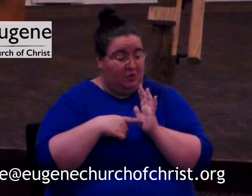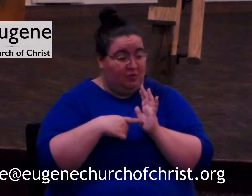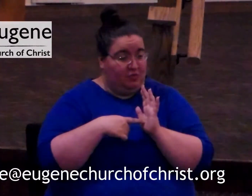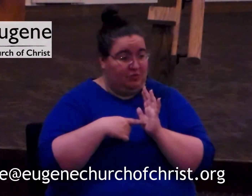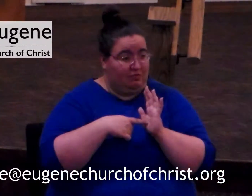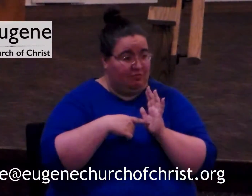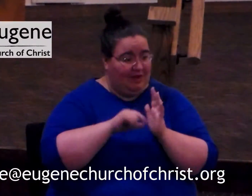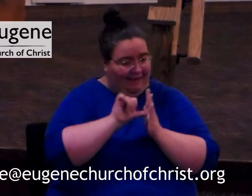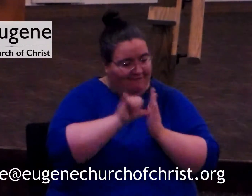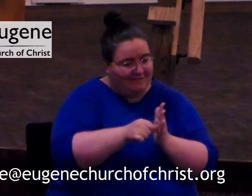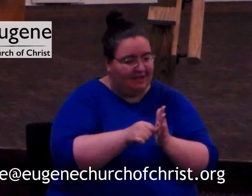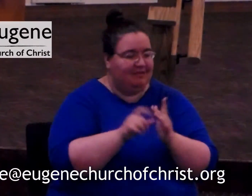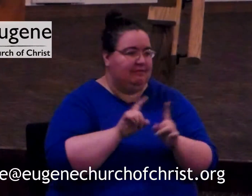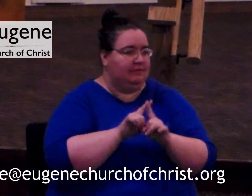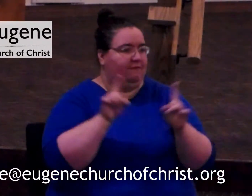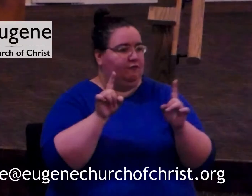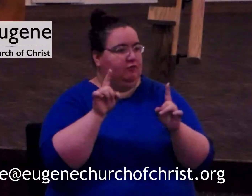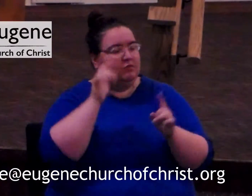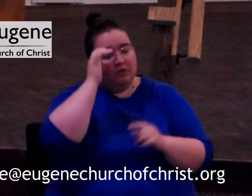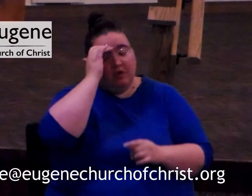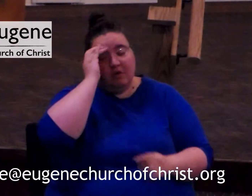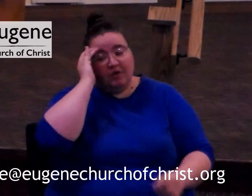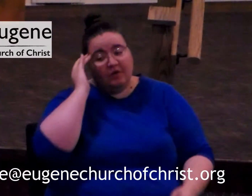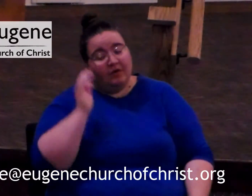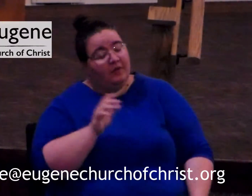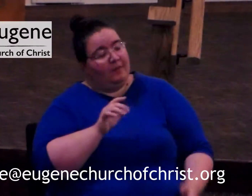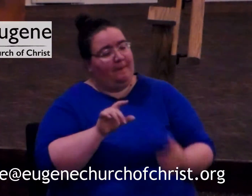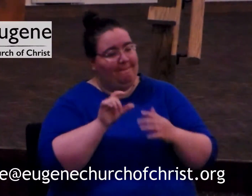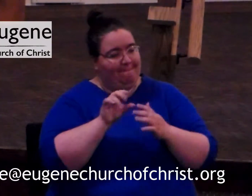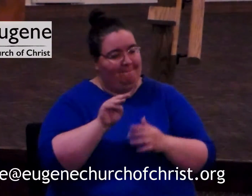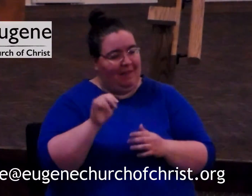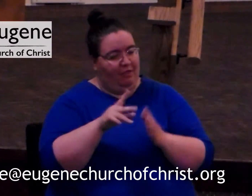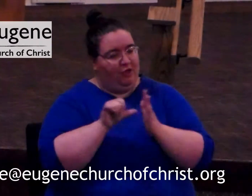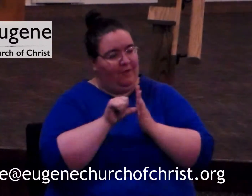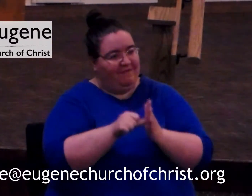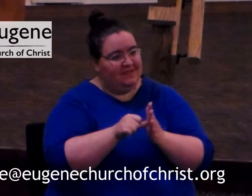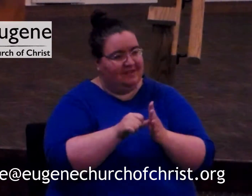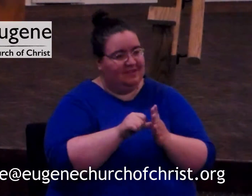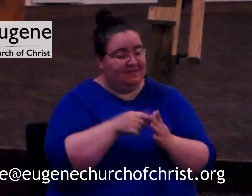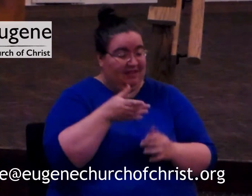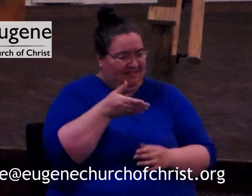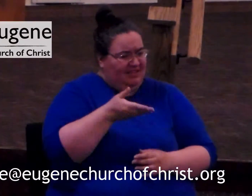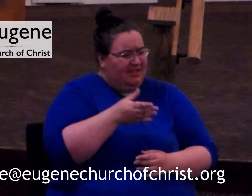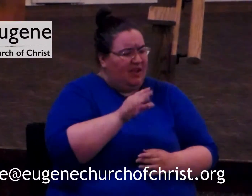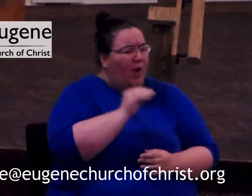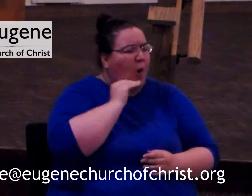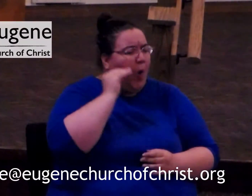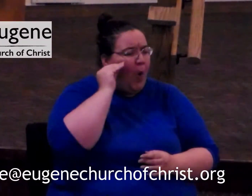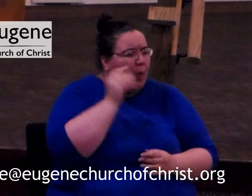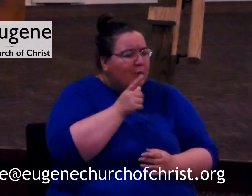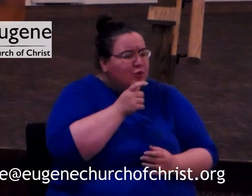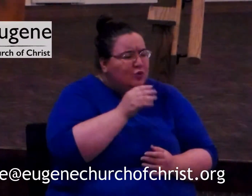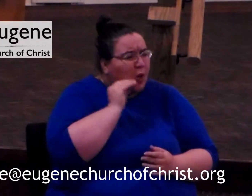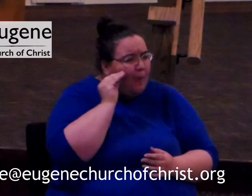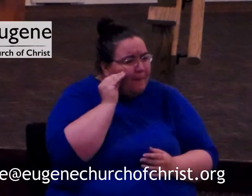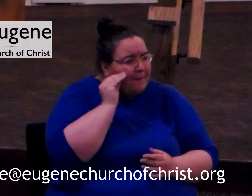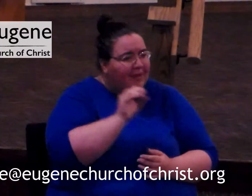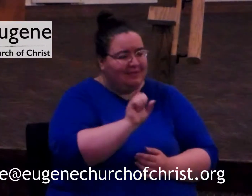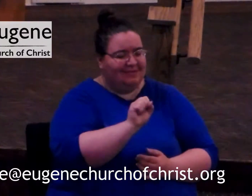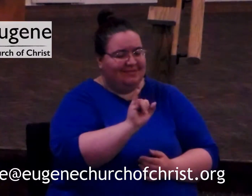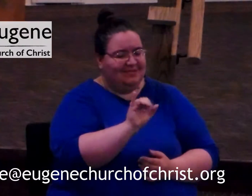gets to the Jewish culture. The lepers are not terribly far behind, and lepers would live off on